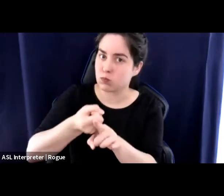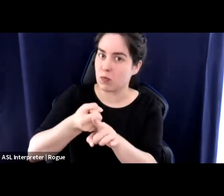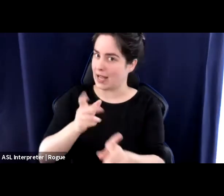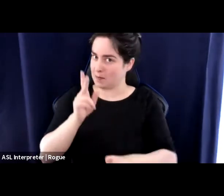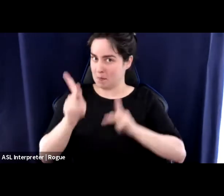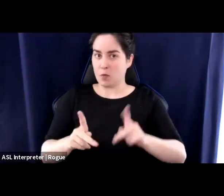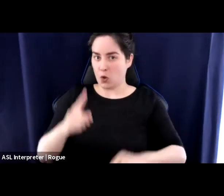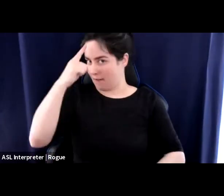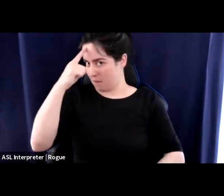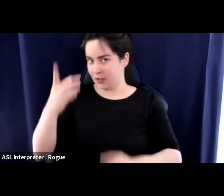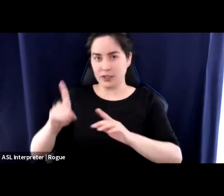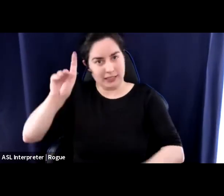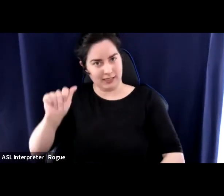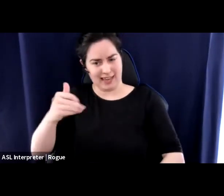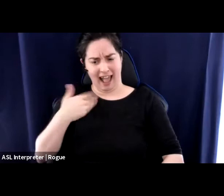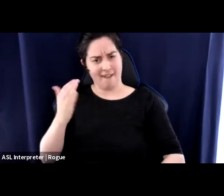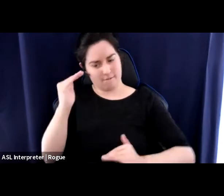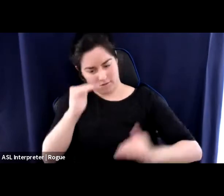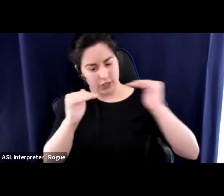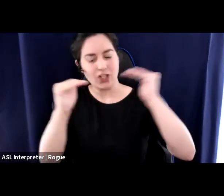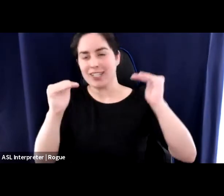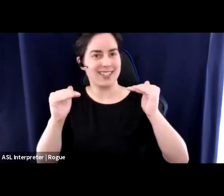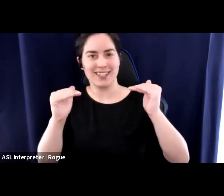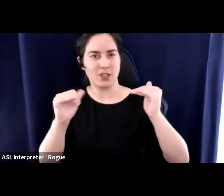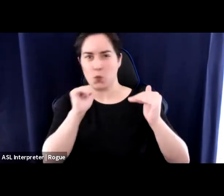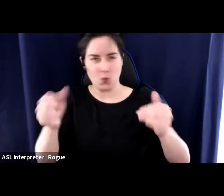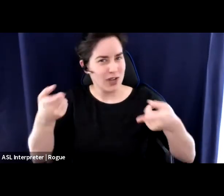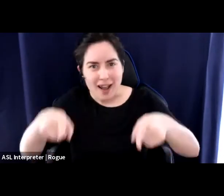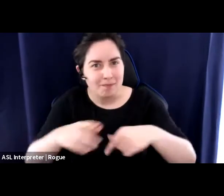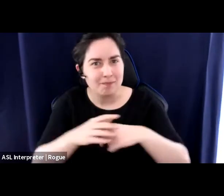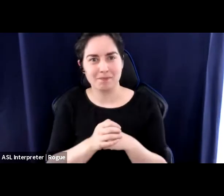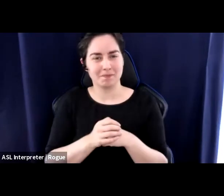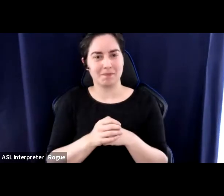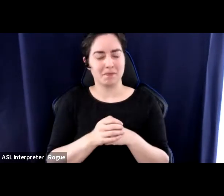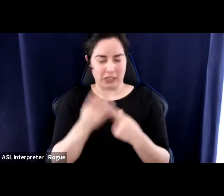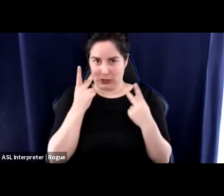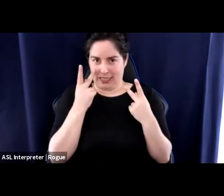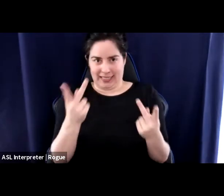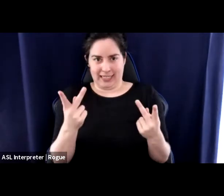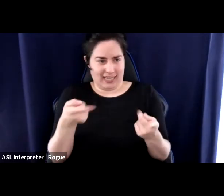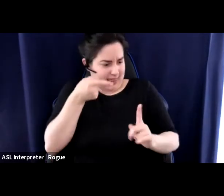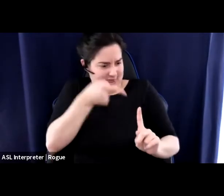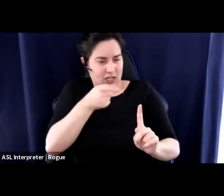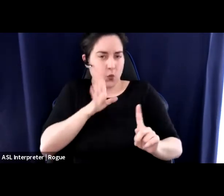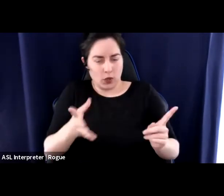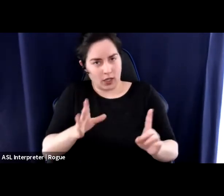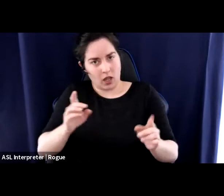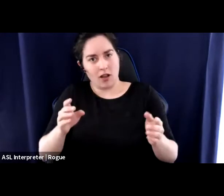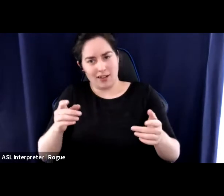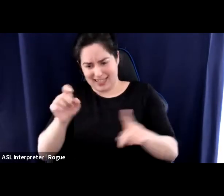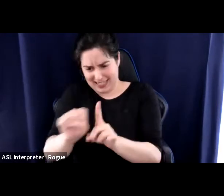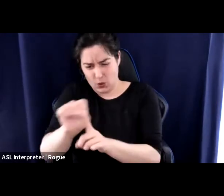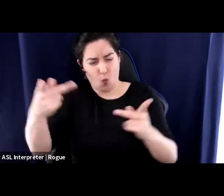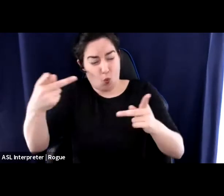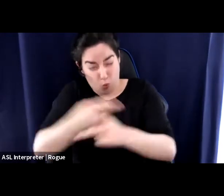justice, despite the pervasiveness of sexual violence against women with disabilities. And this would worsen their